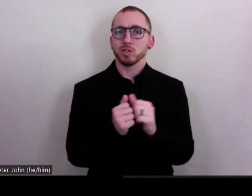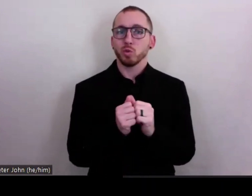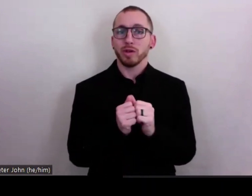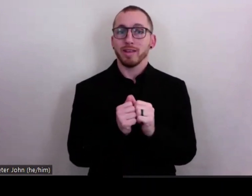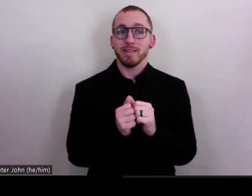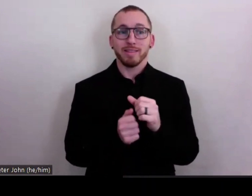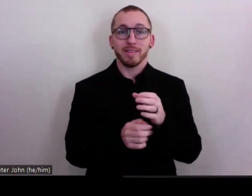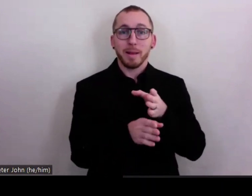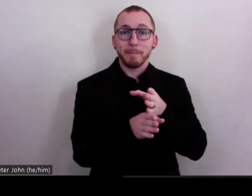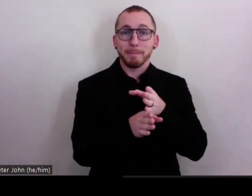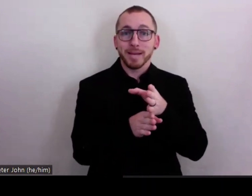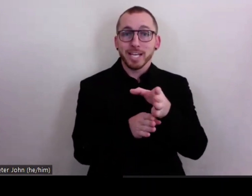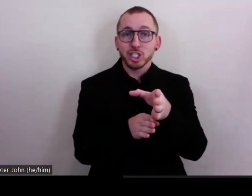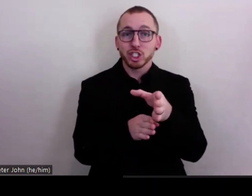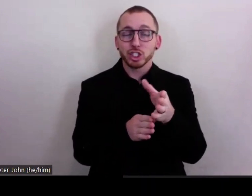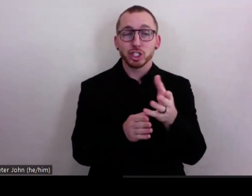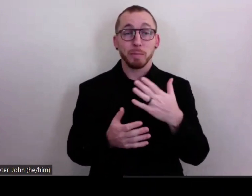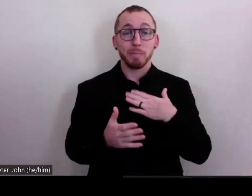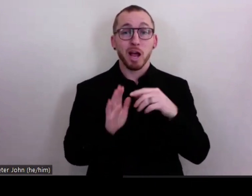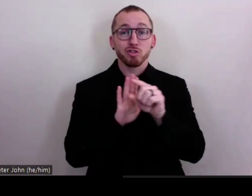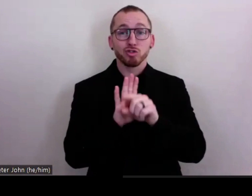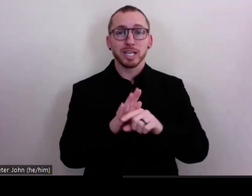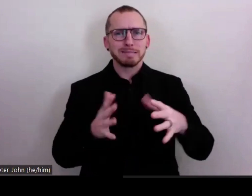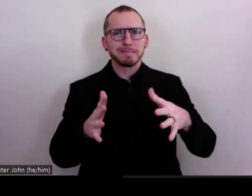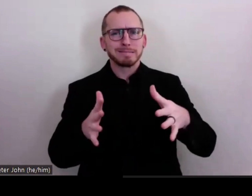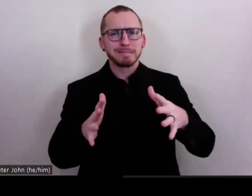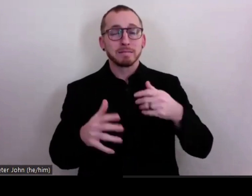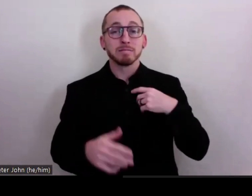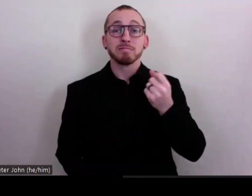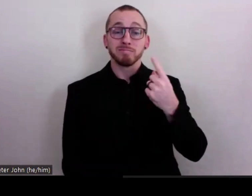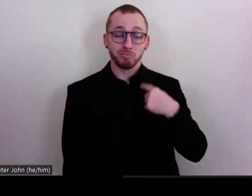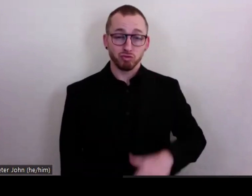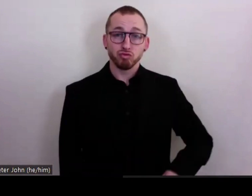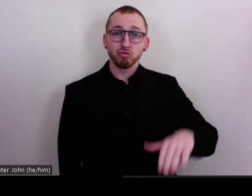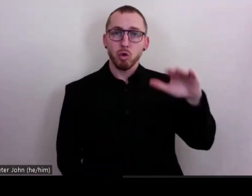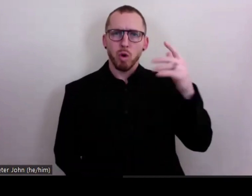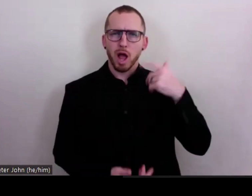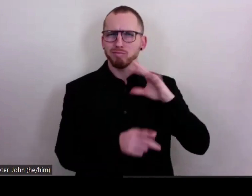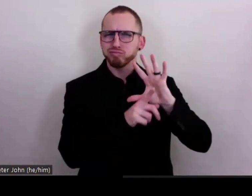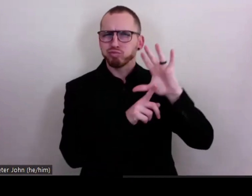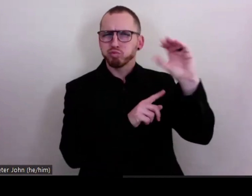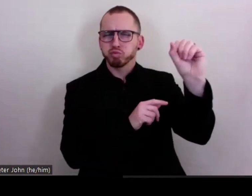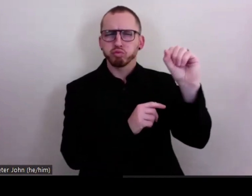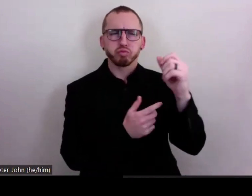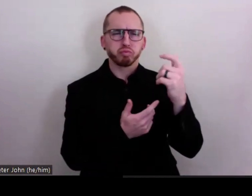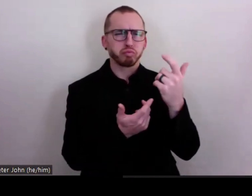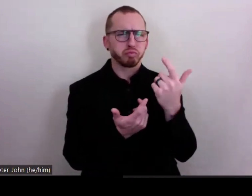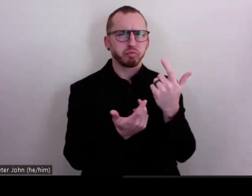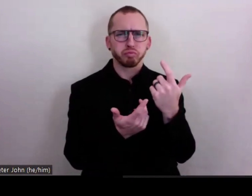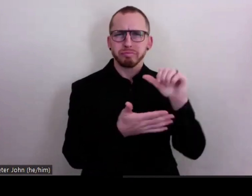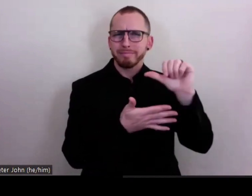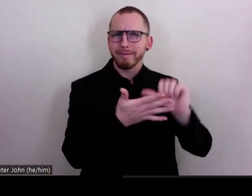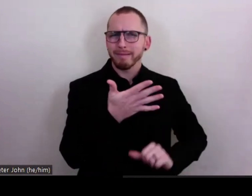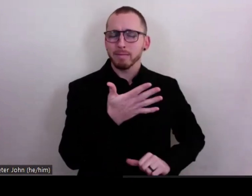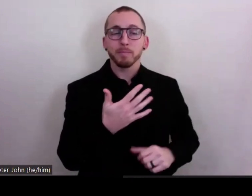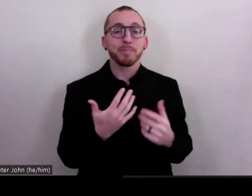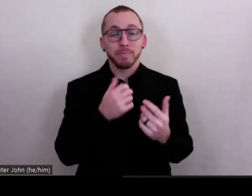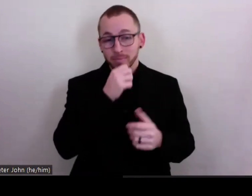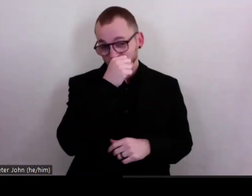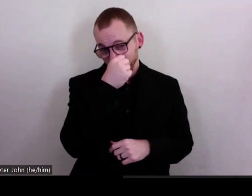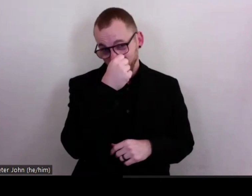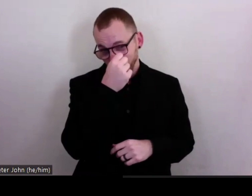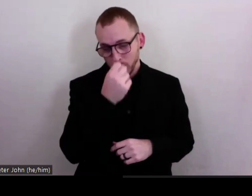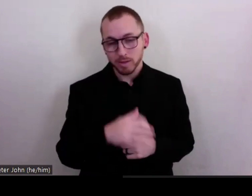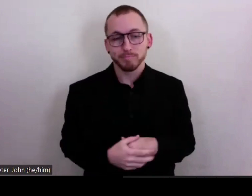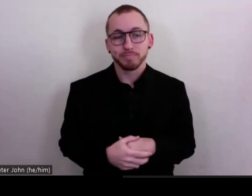I wasn't doing well and I was always a child that excelled. A little bit of what you were talking about earlier. And